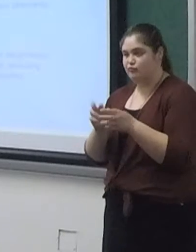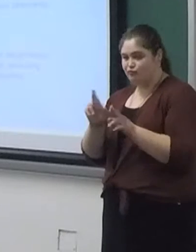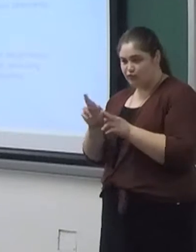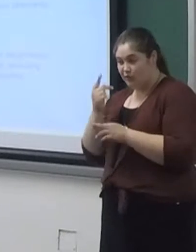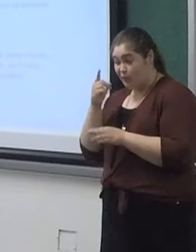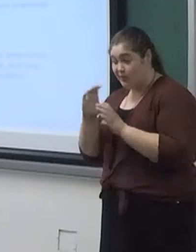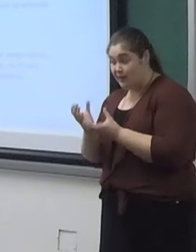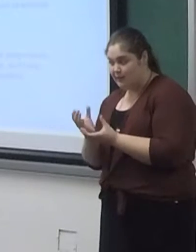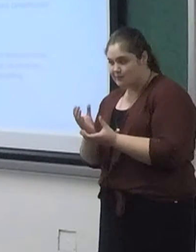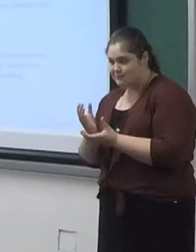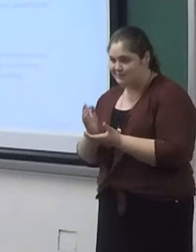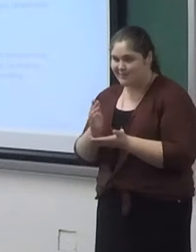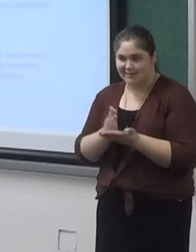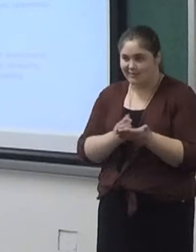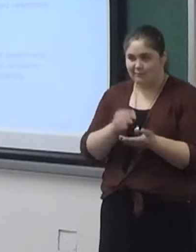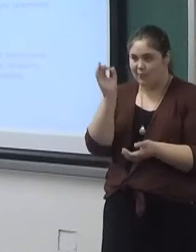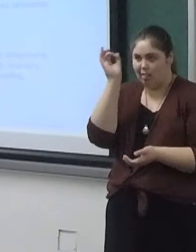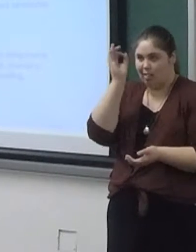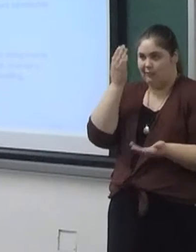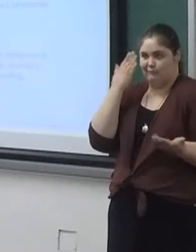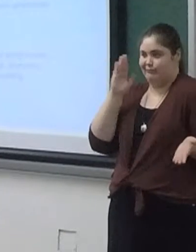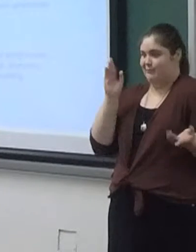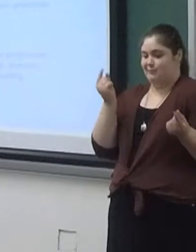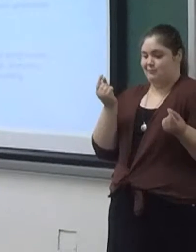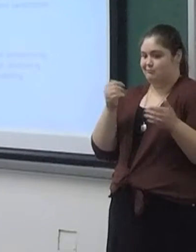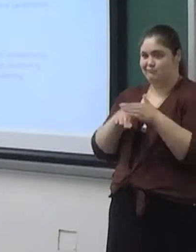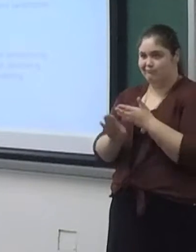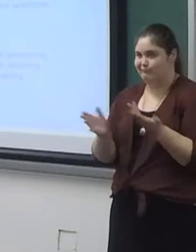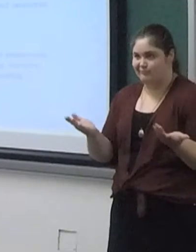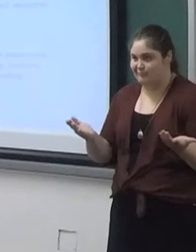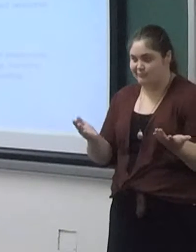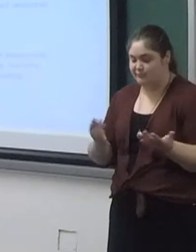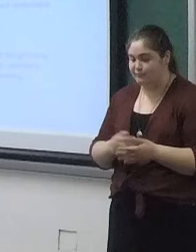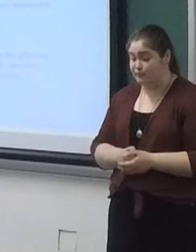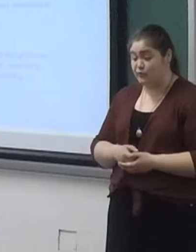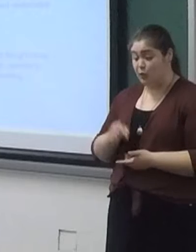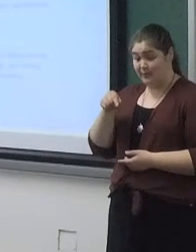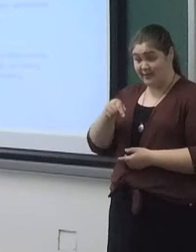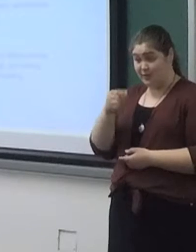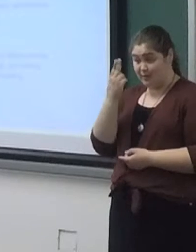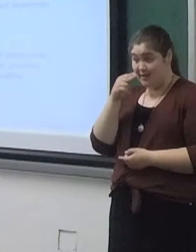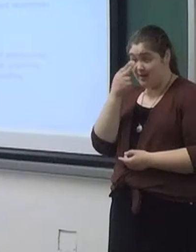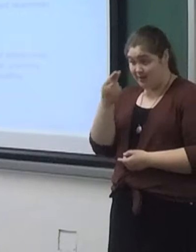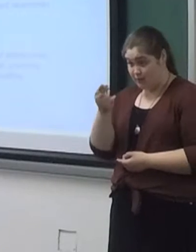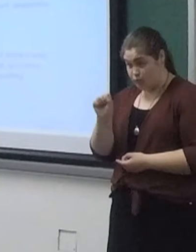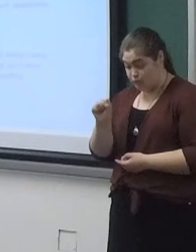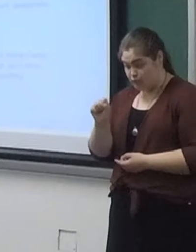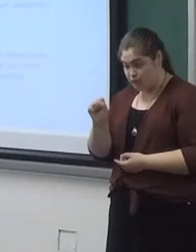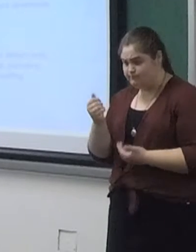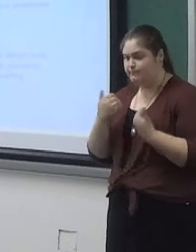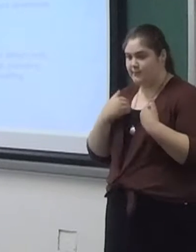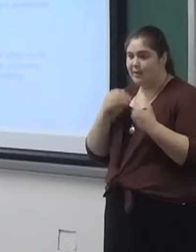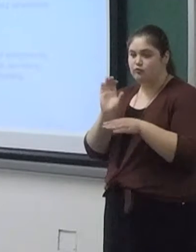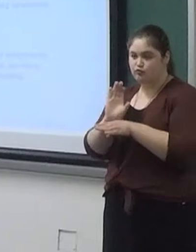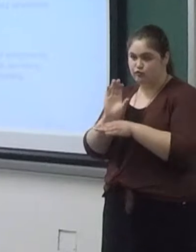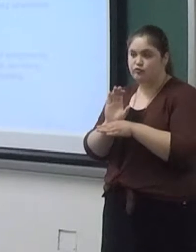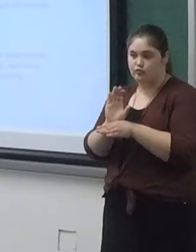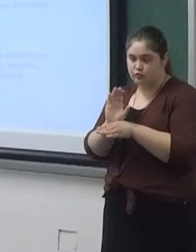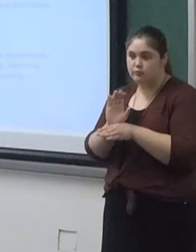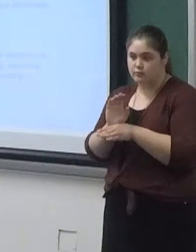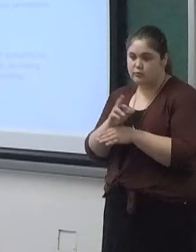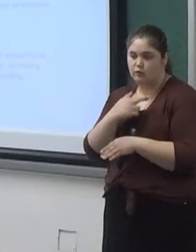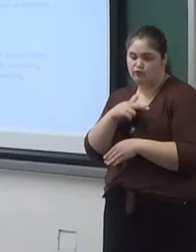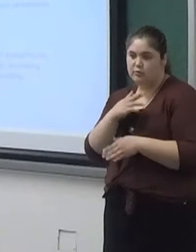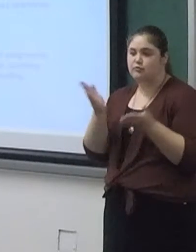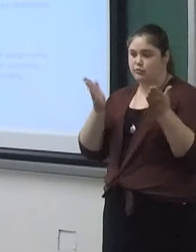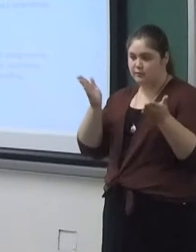be you have no idea what you're walking into. And being a Catholic high school, they also did have mass and religious